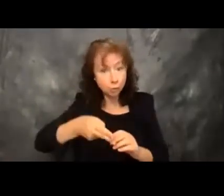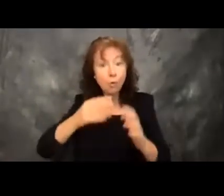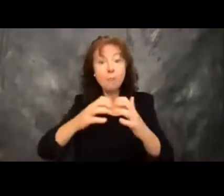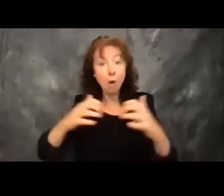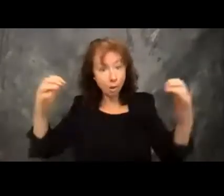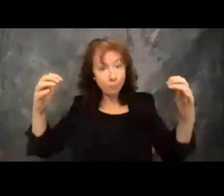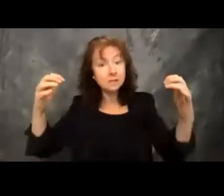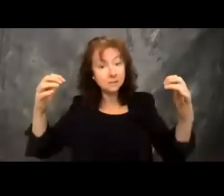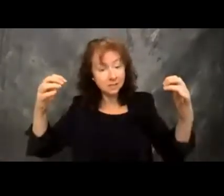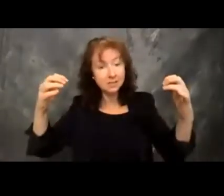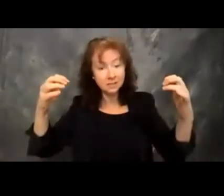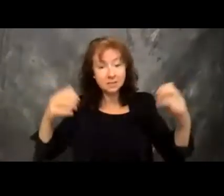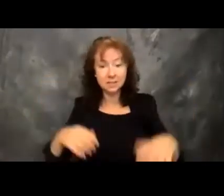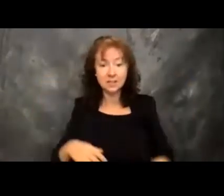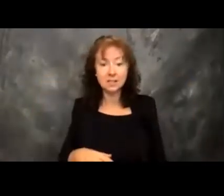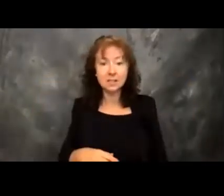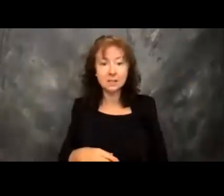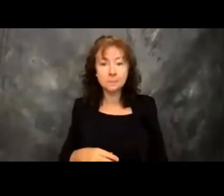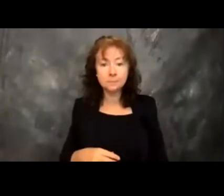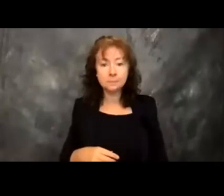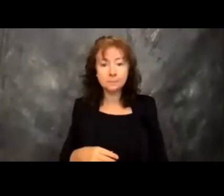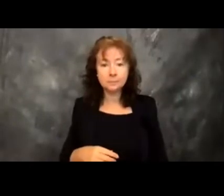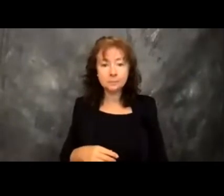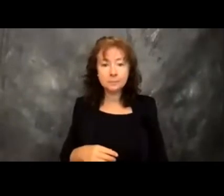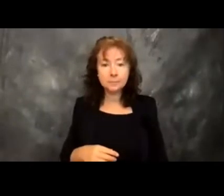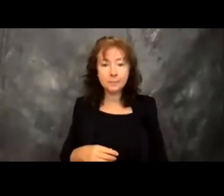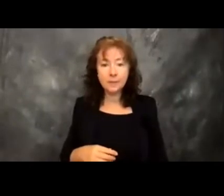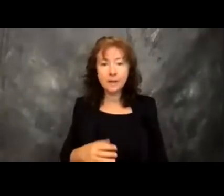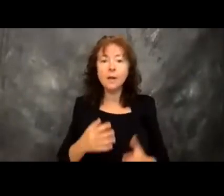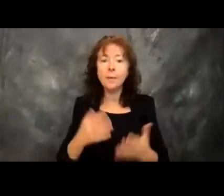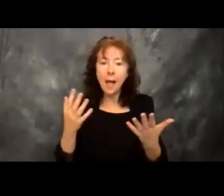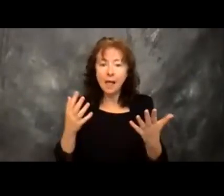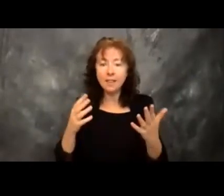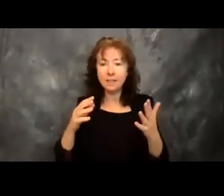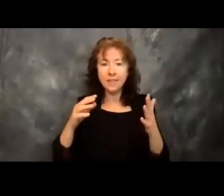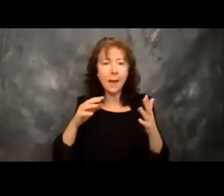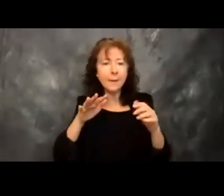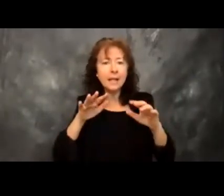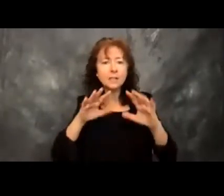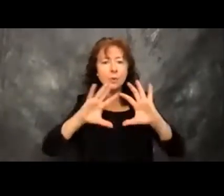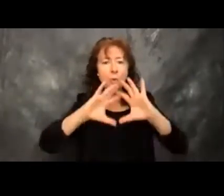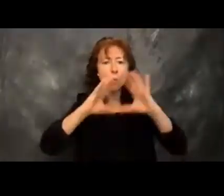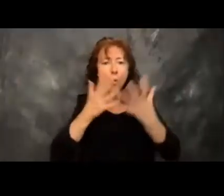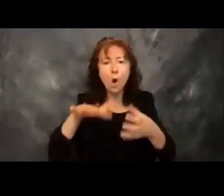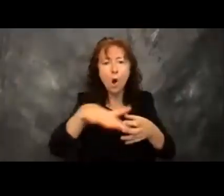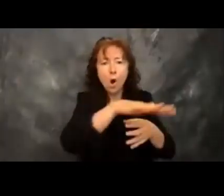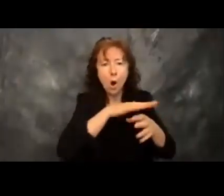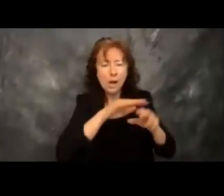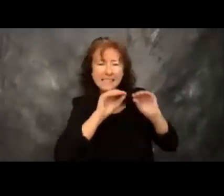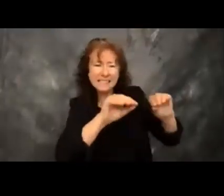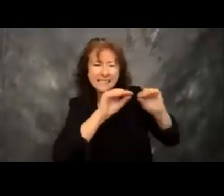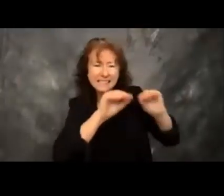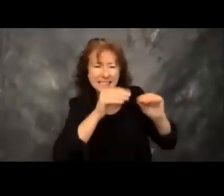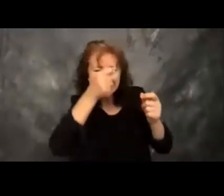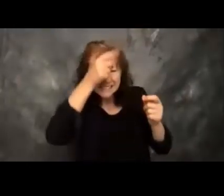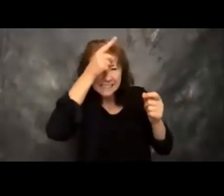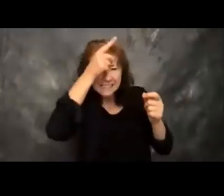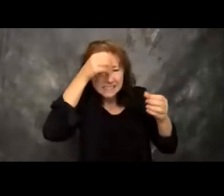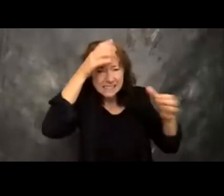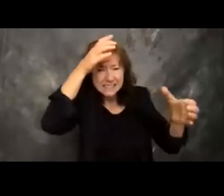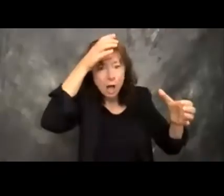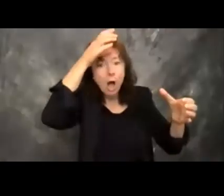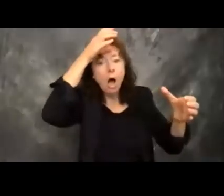very much also connected with the awareness of the society, because very often such persons